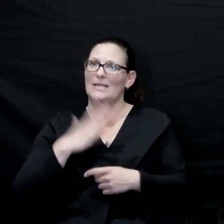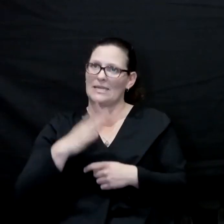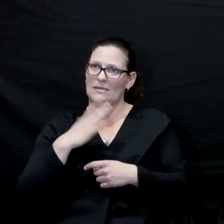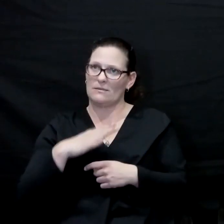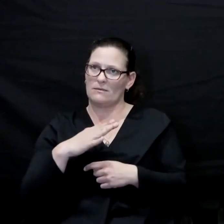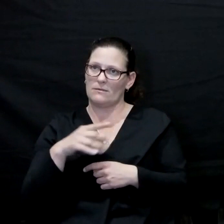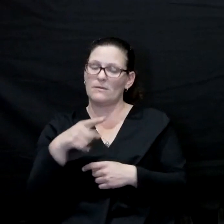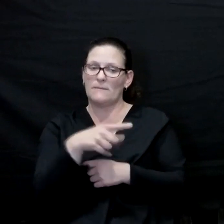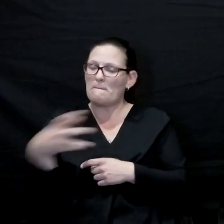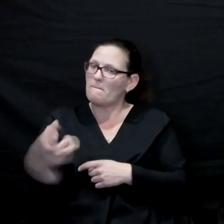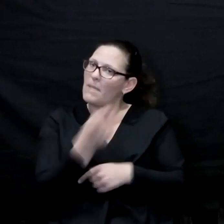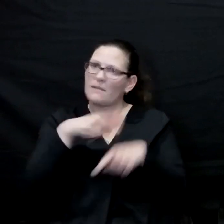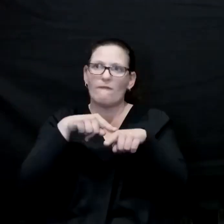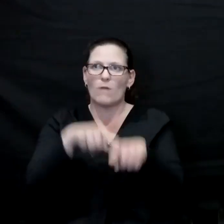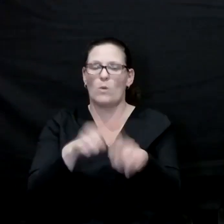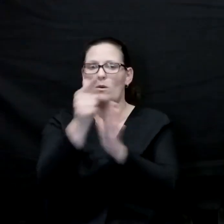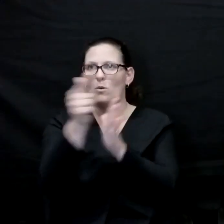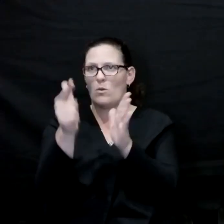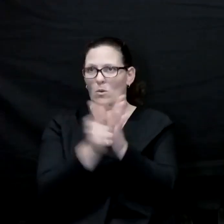you with those documents.